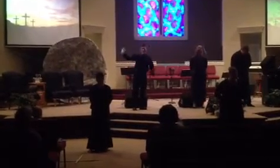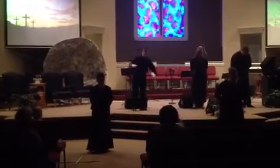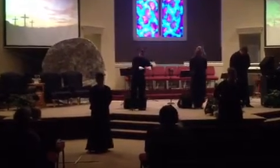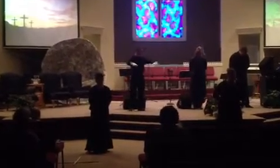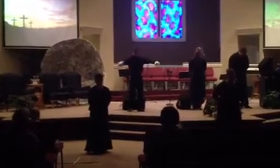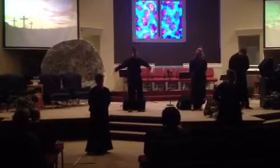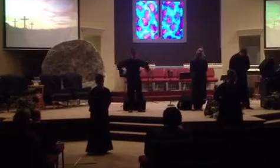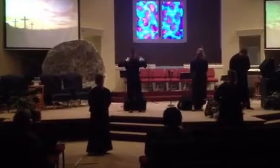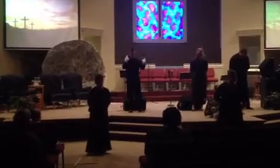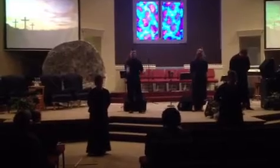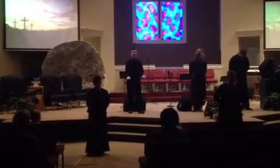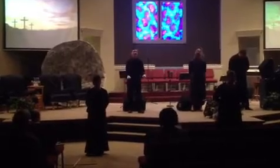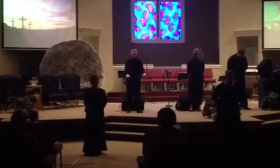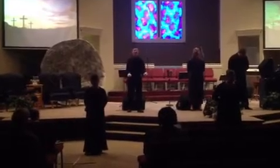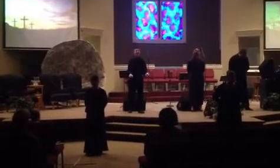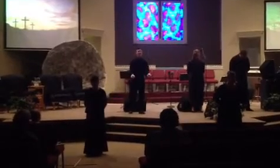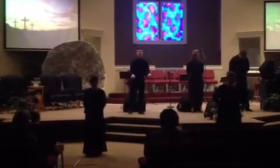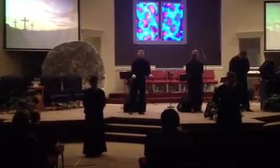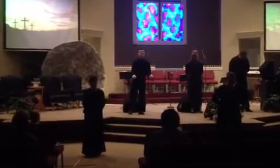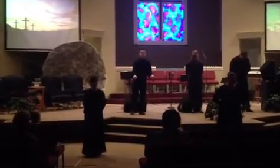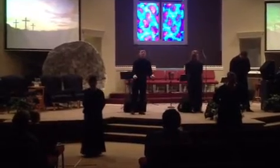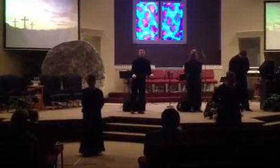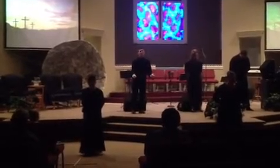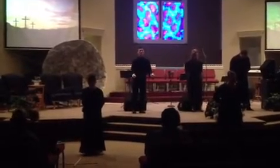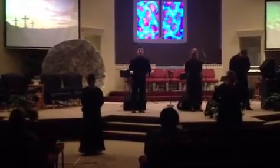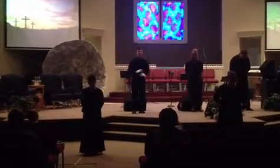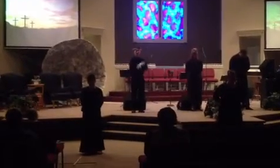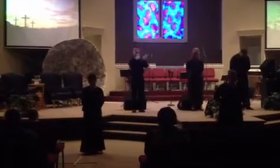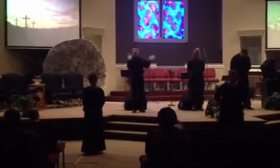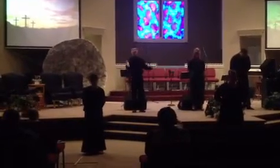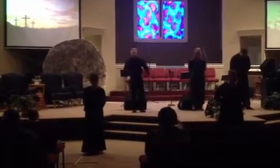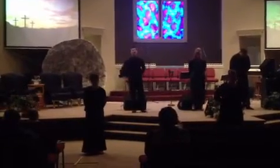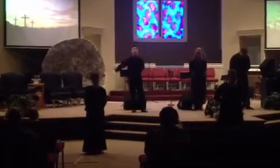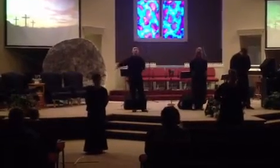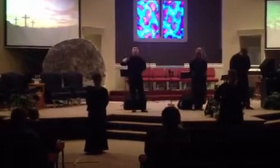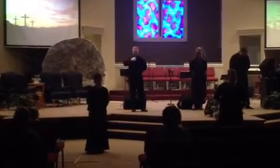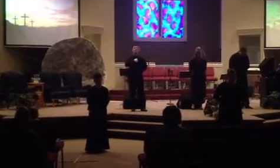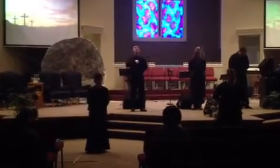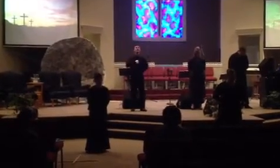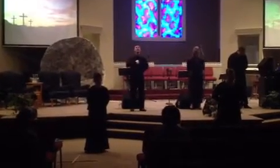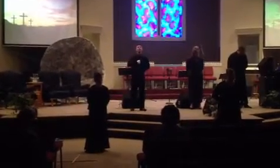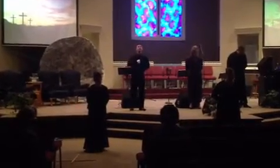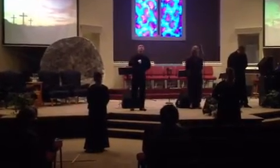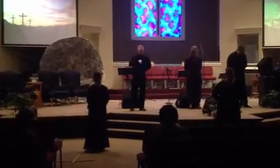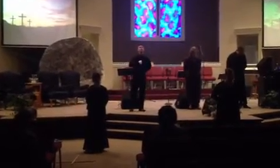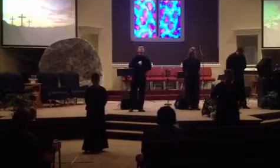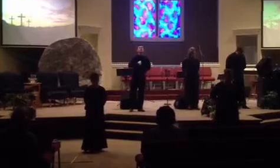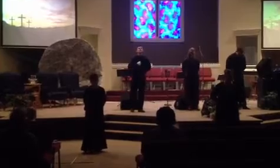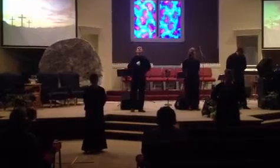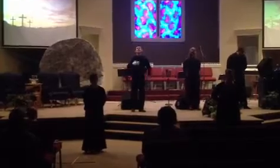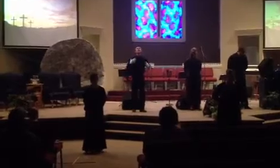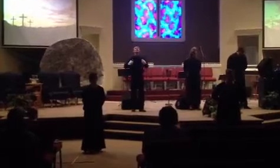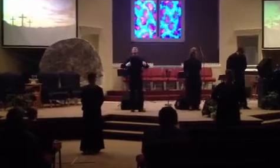fall down on my knees and cry,